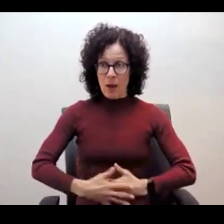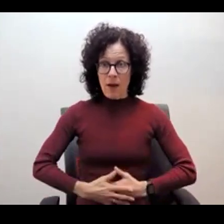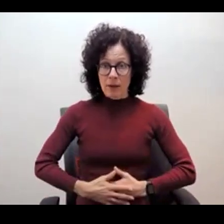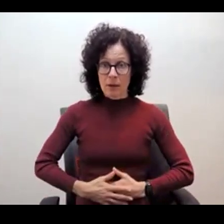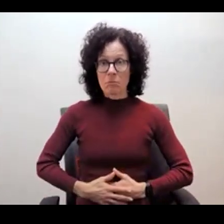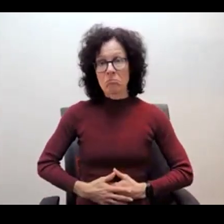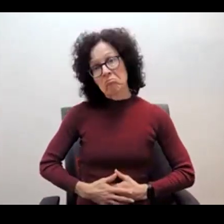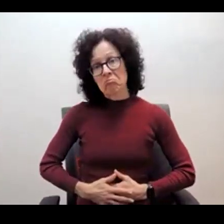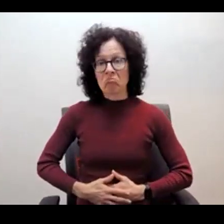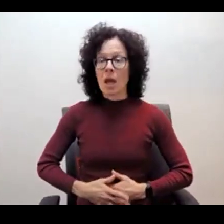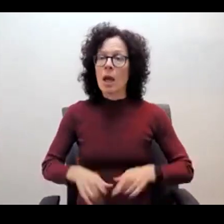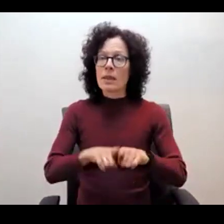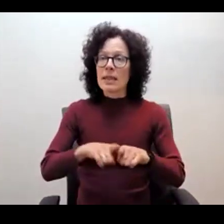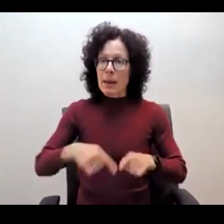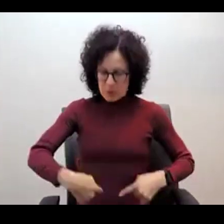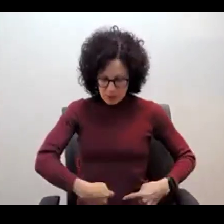about navel height.